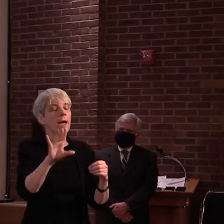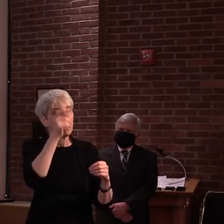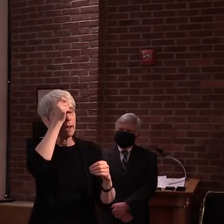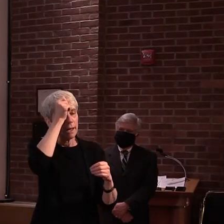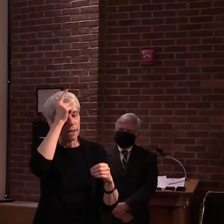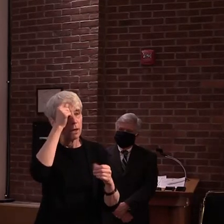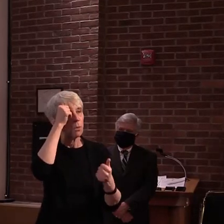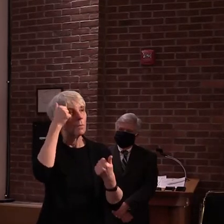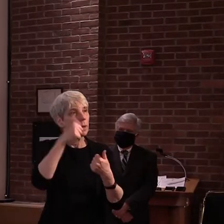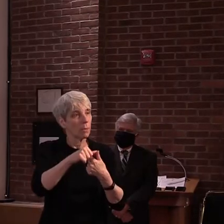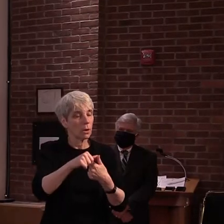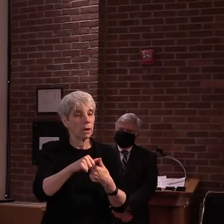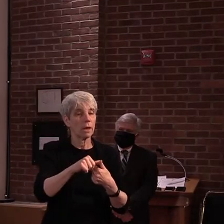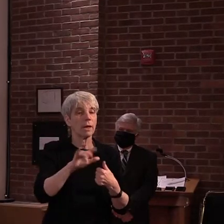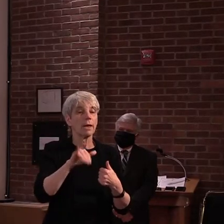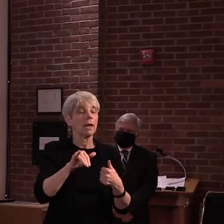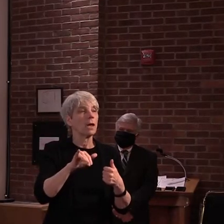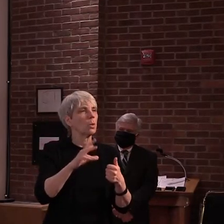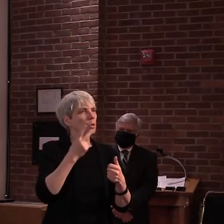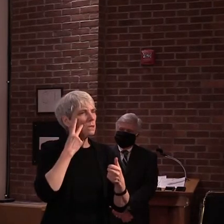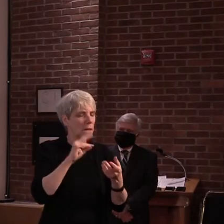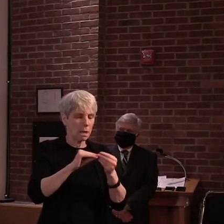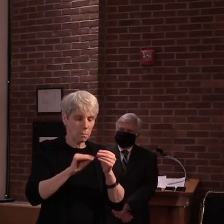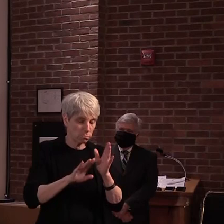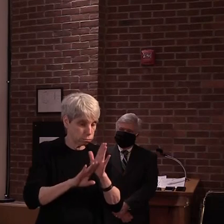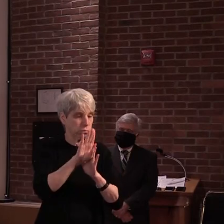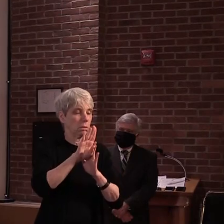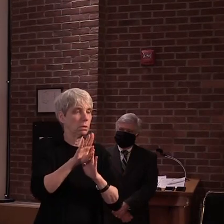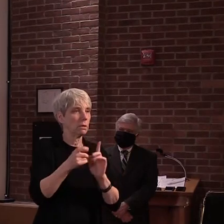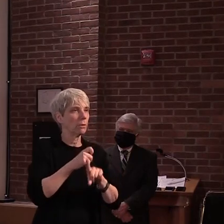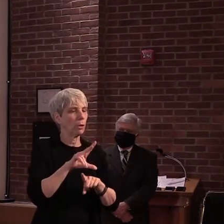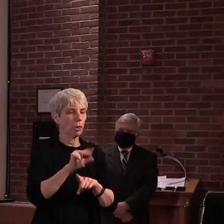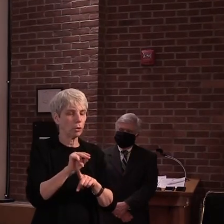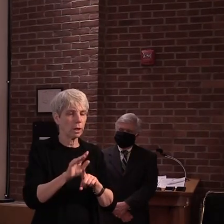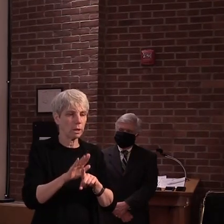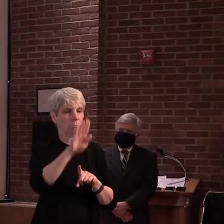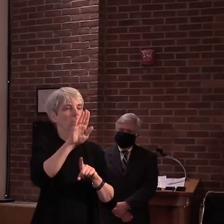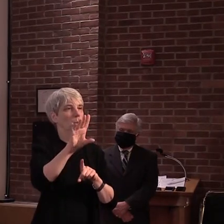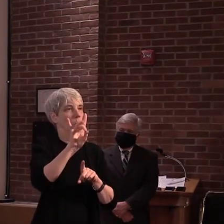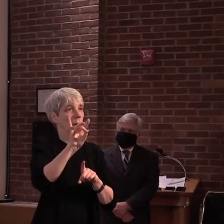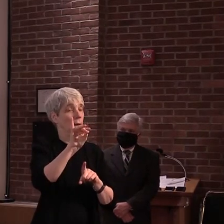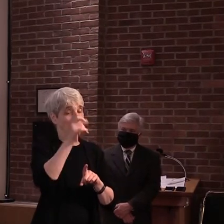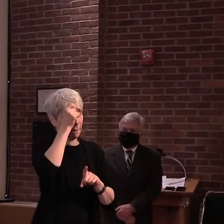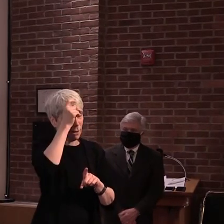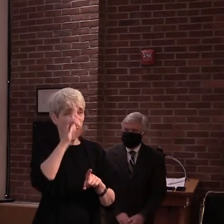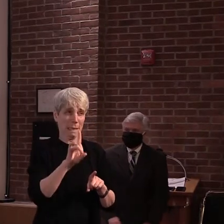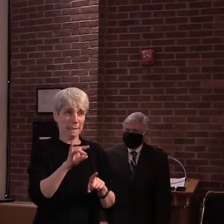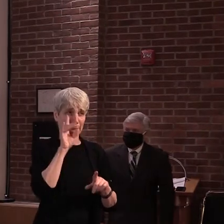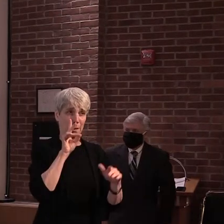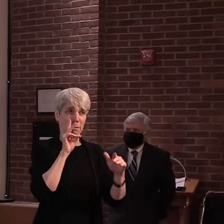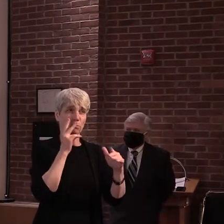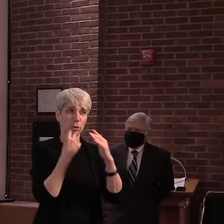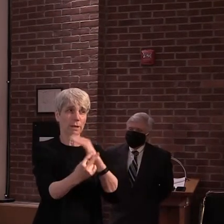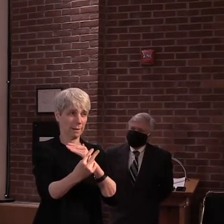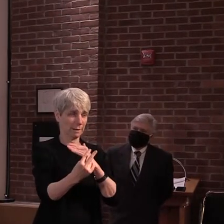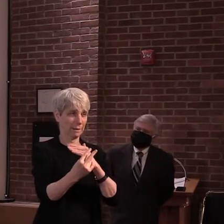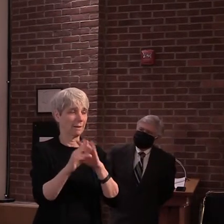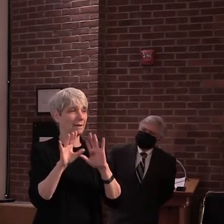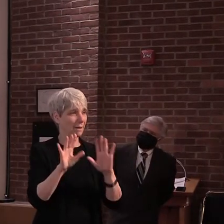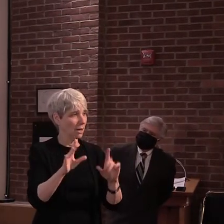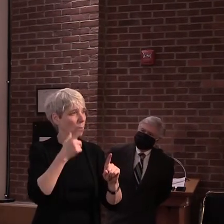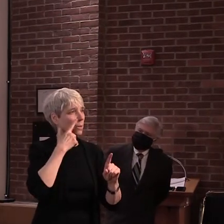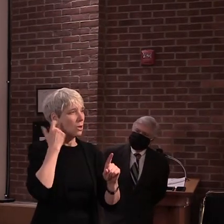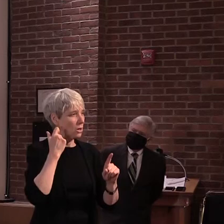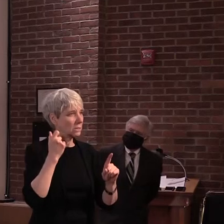you need to know about the growth and the numbers, which we predicted for you, if you will, is that with